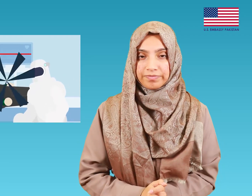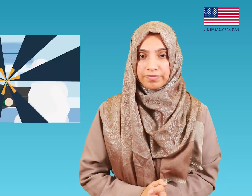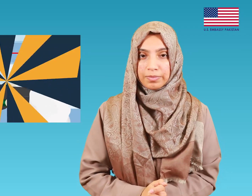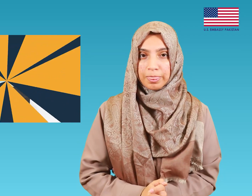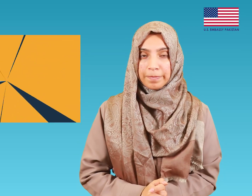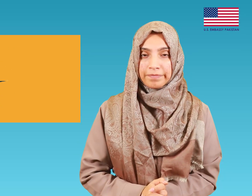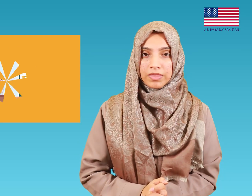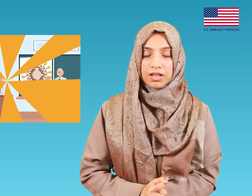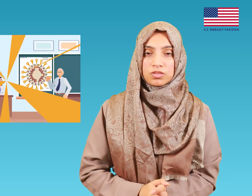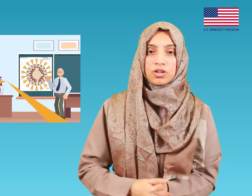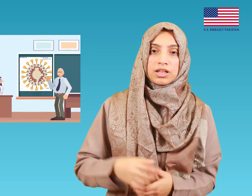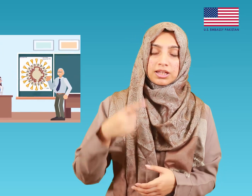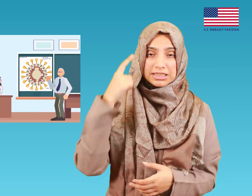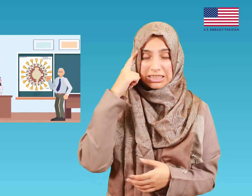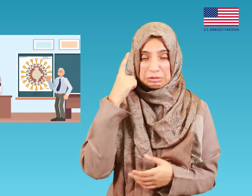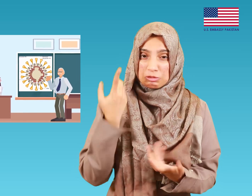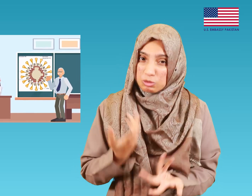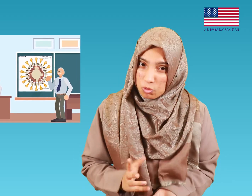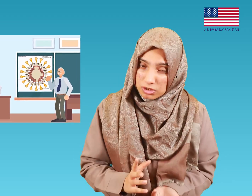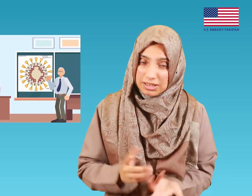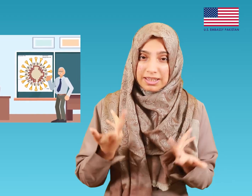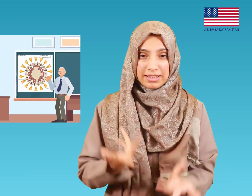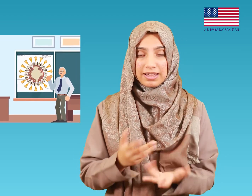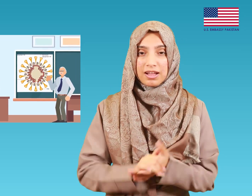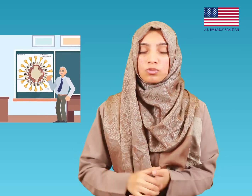Problems with mood and fatigue.